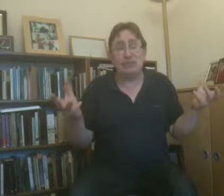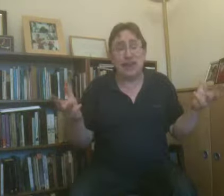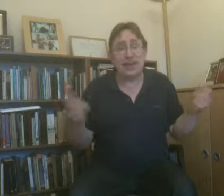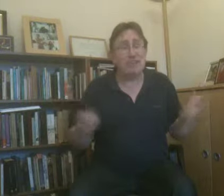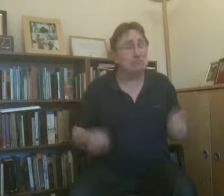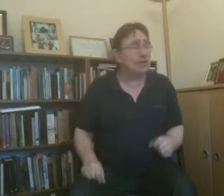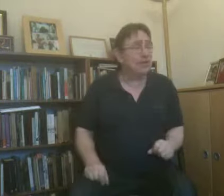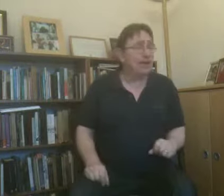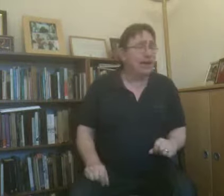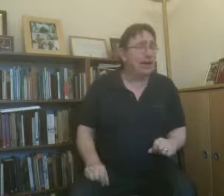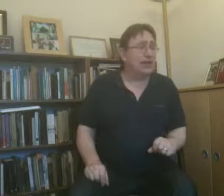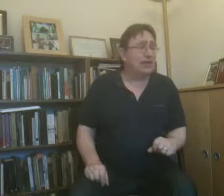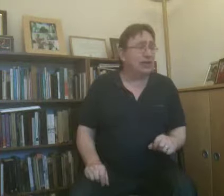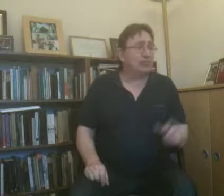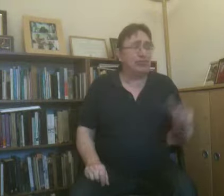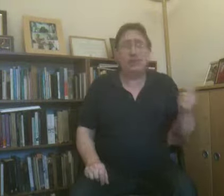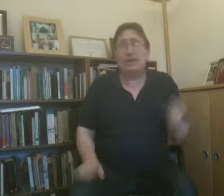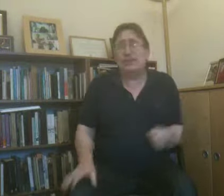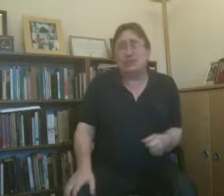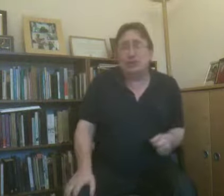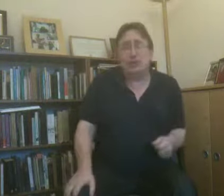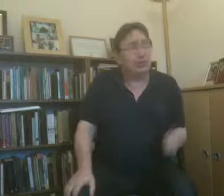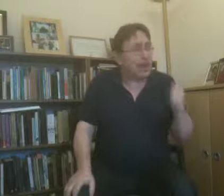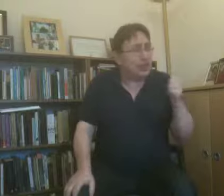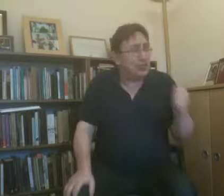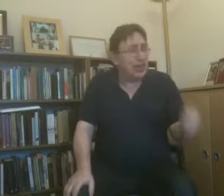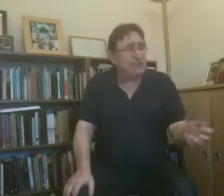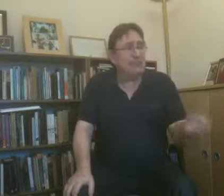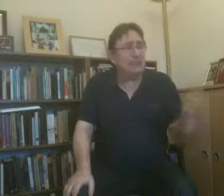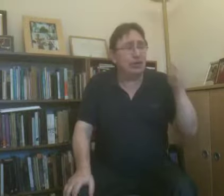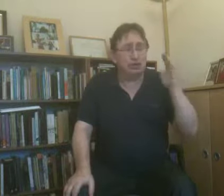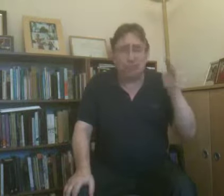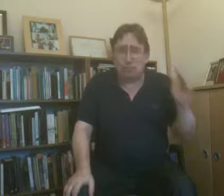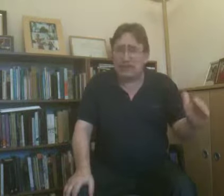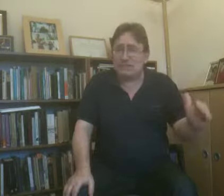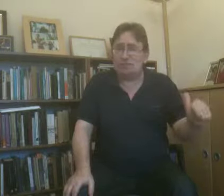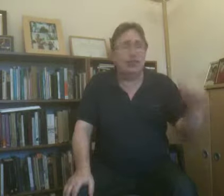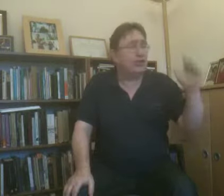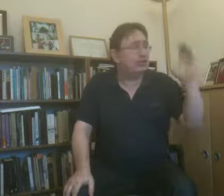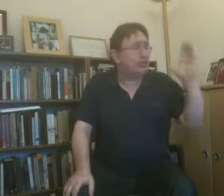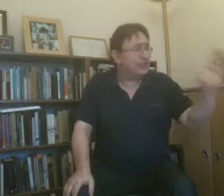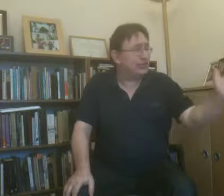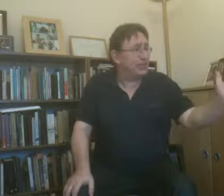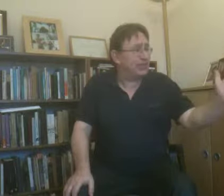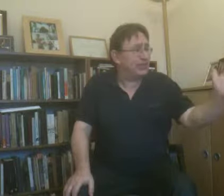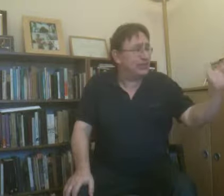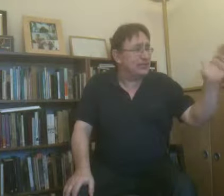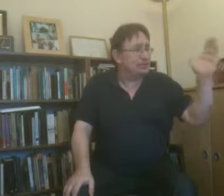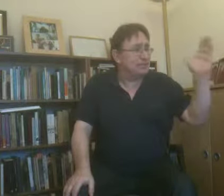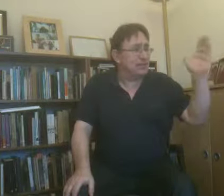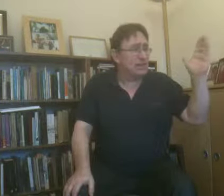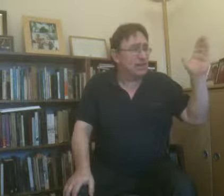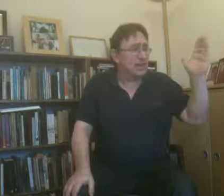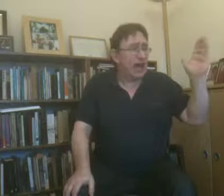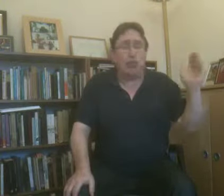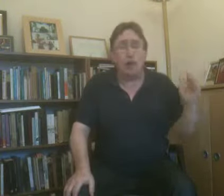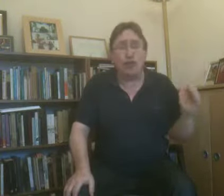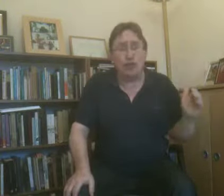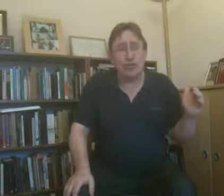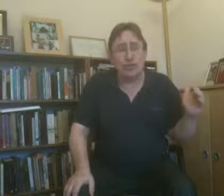day. In chapter 3 it's somebody who is educated, respectable, sophisticated, and well thought